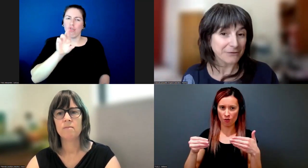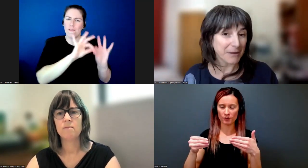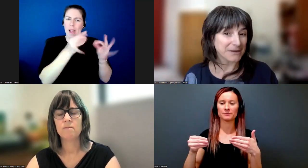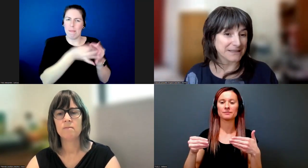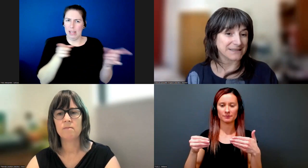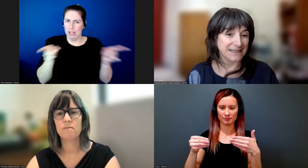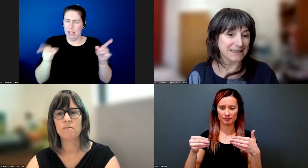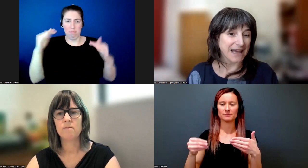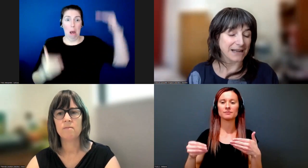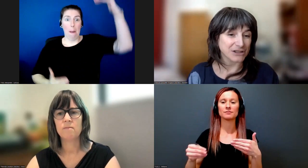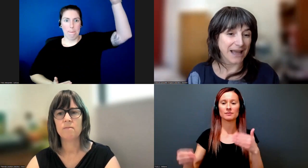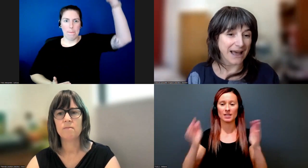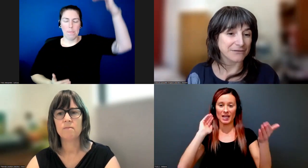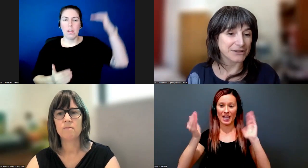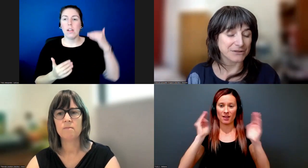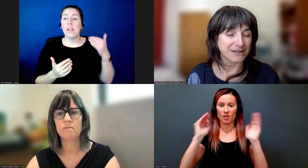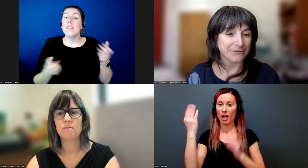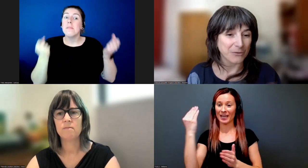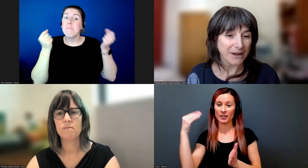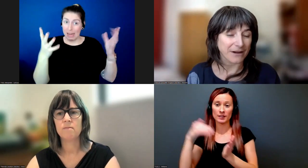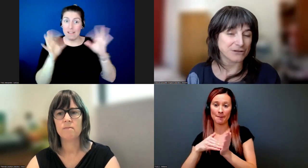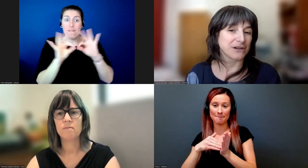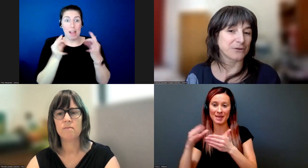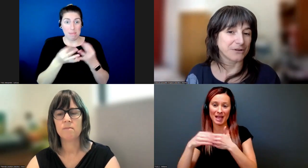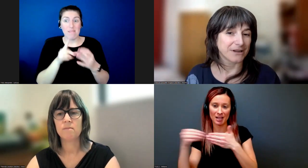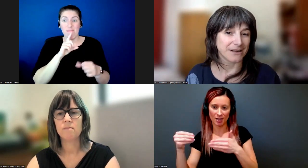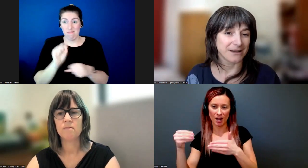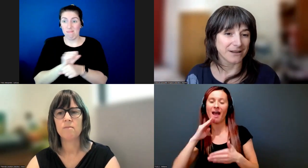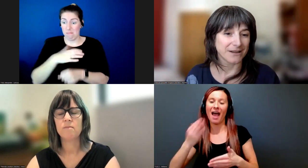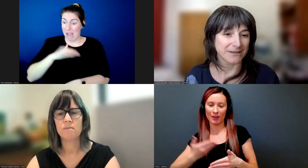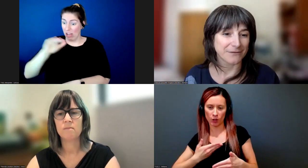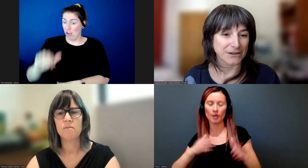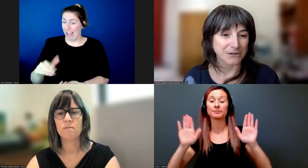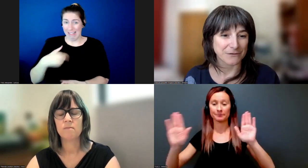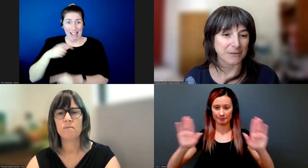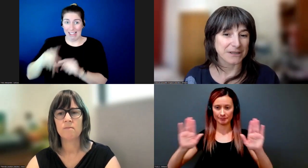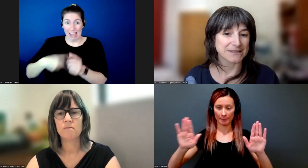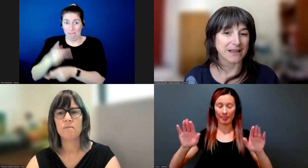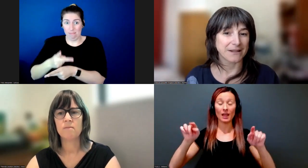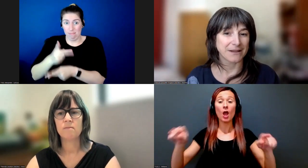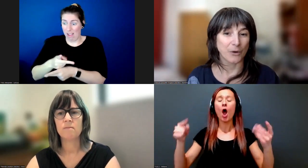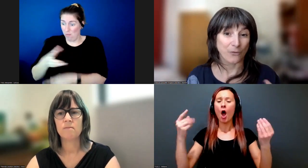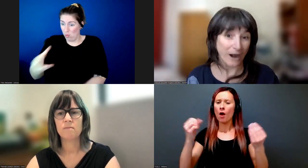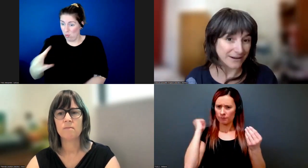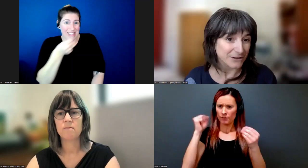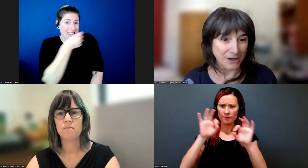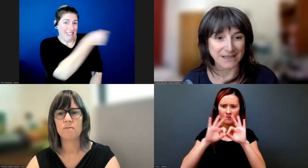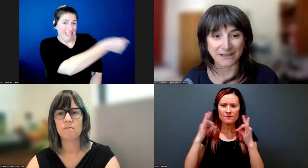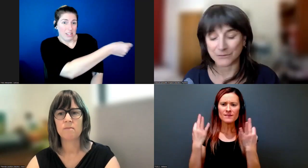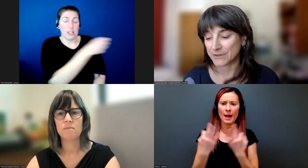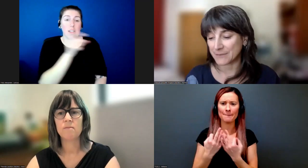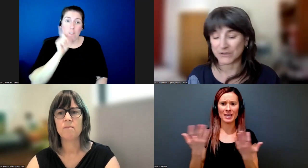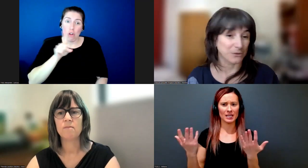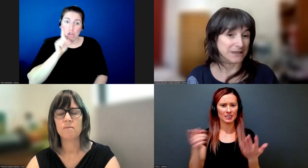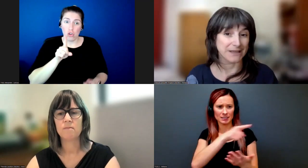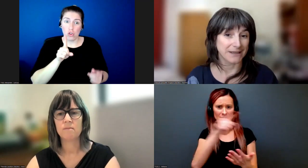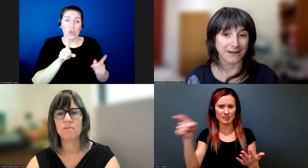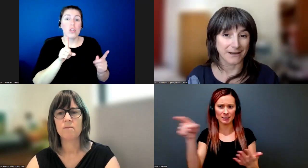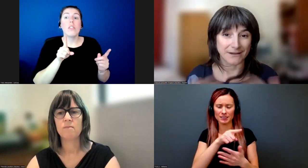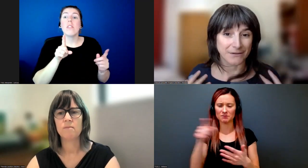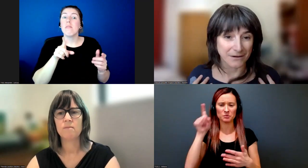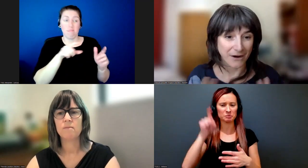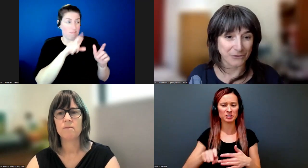lot of families did actually have to give away their children in foster families, and they were writing to us, and it was